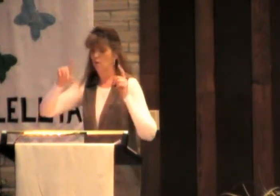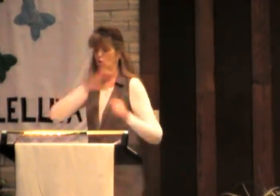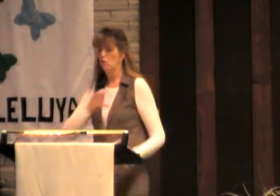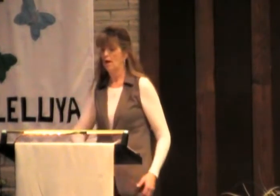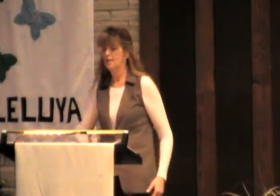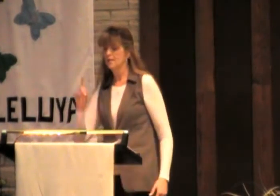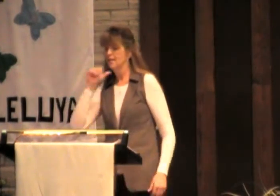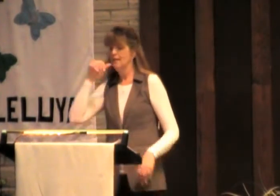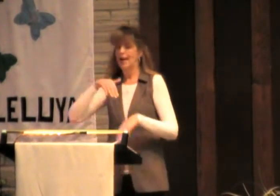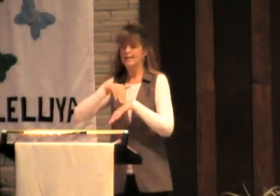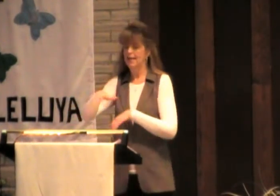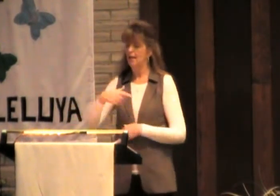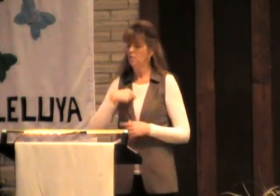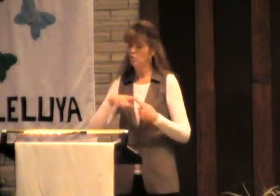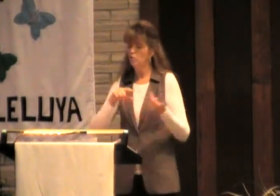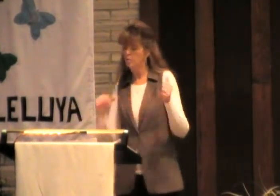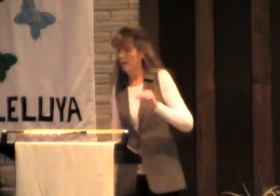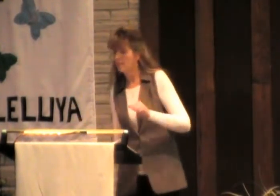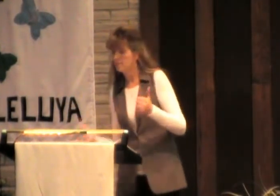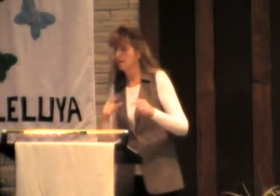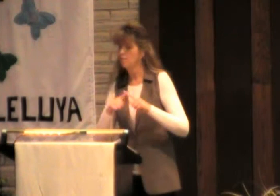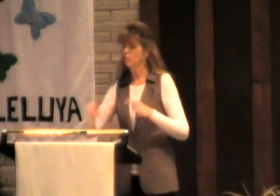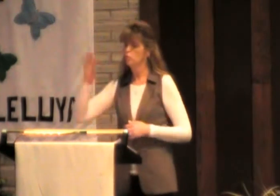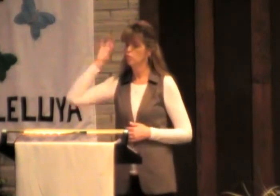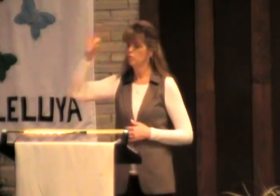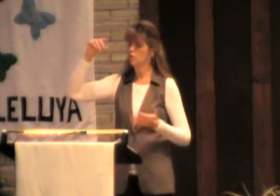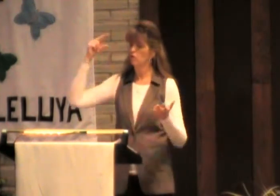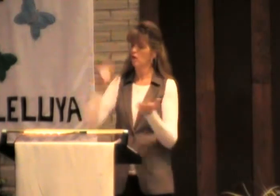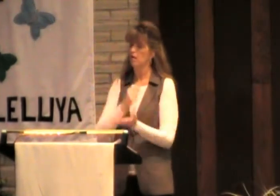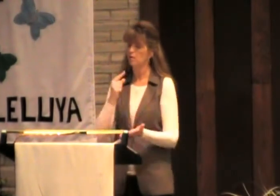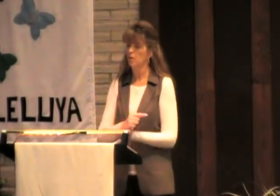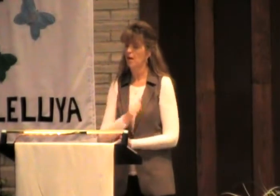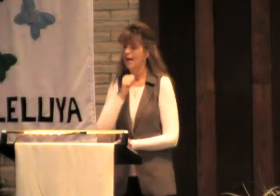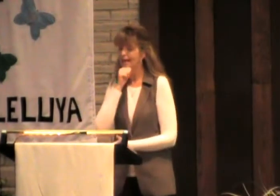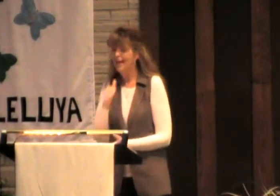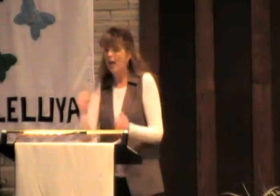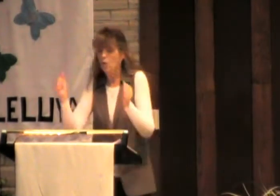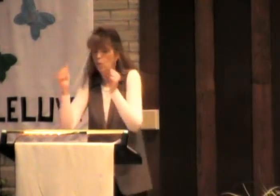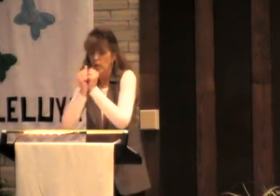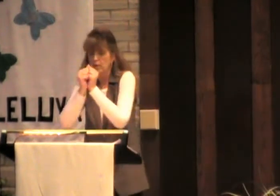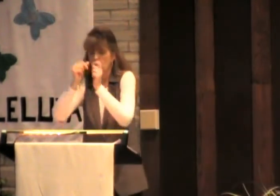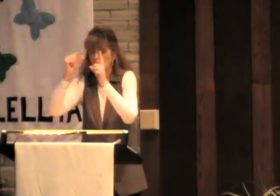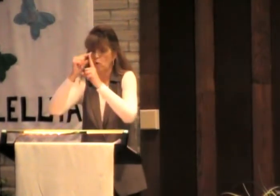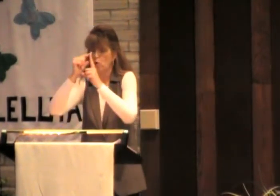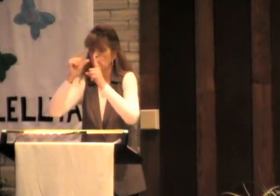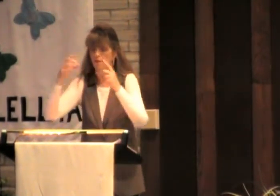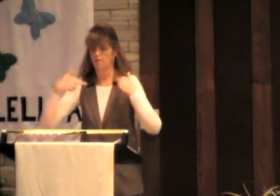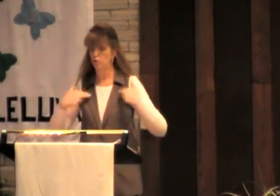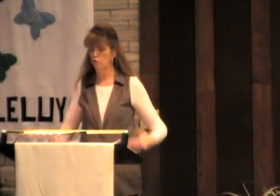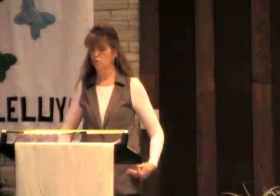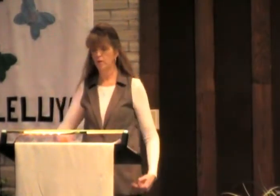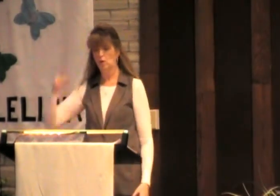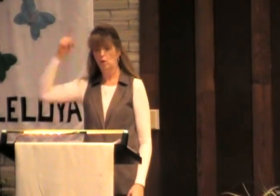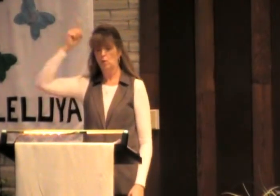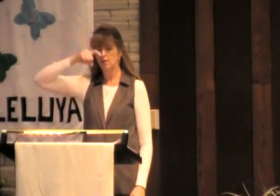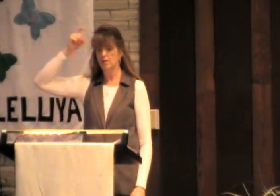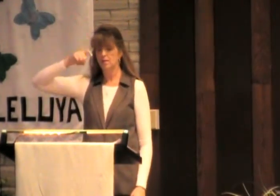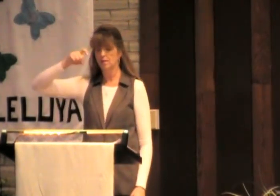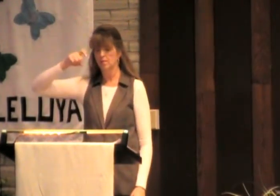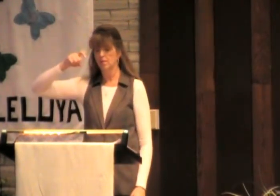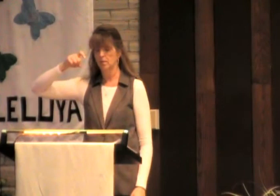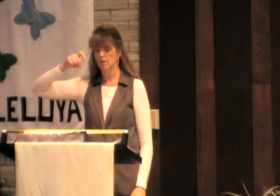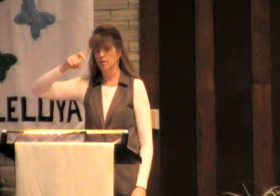17. For Christ did not send me to baptize, but to preach the gospel, not with wisdom